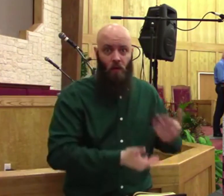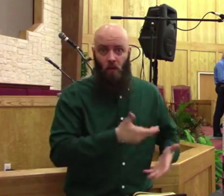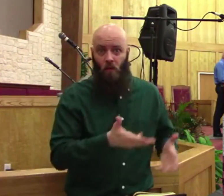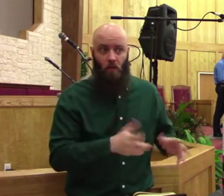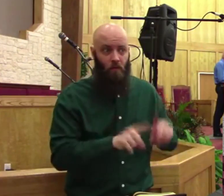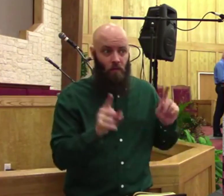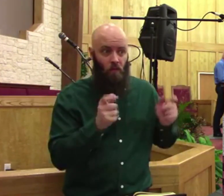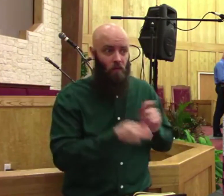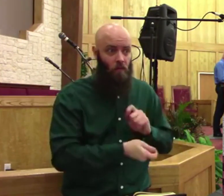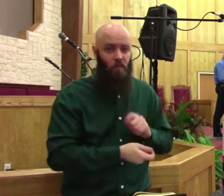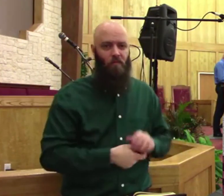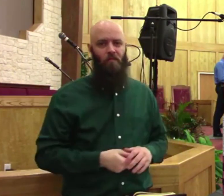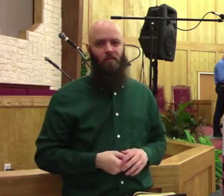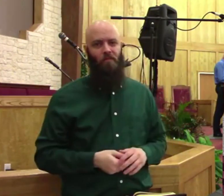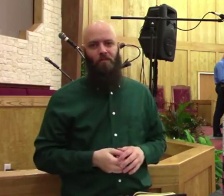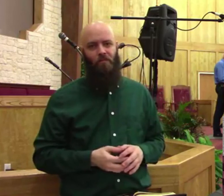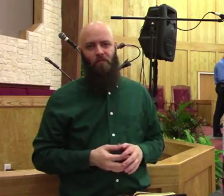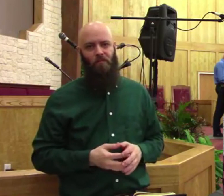different.